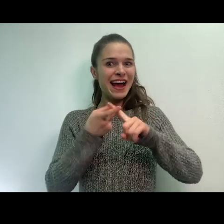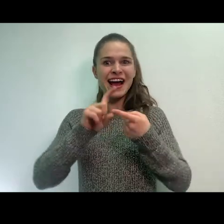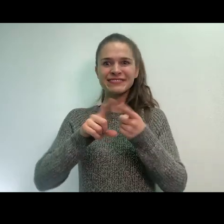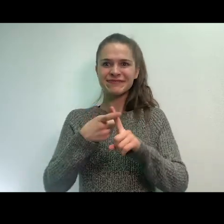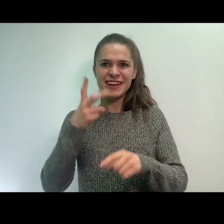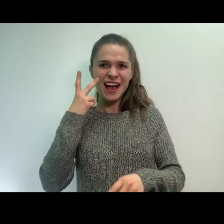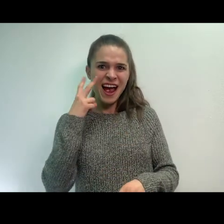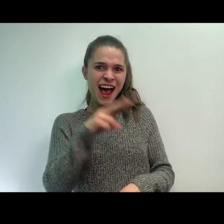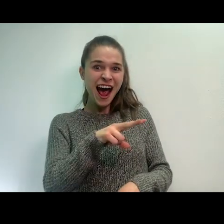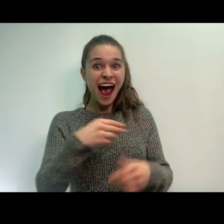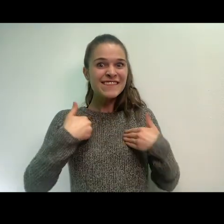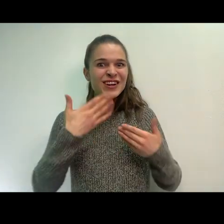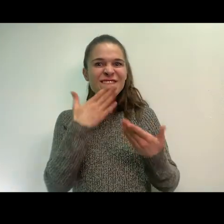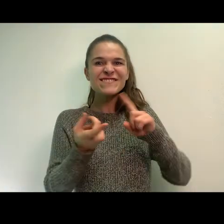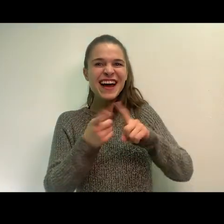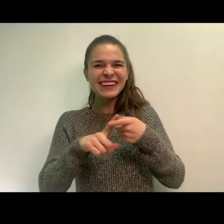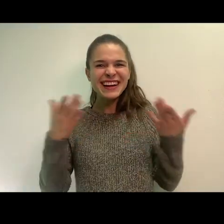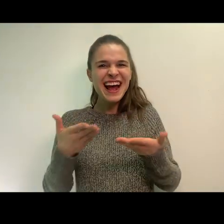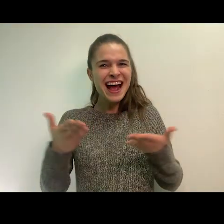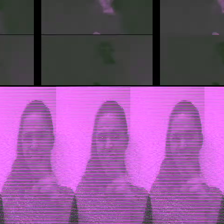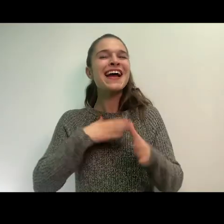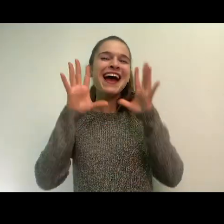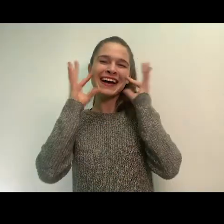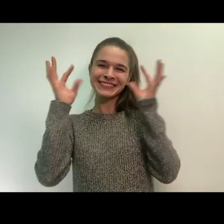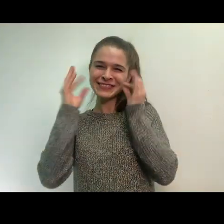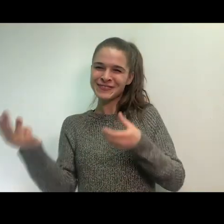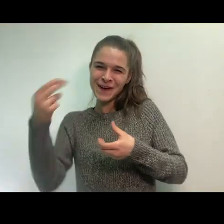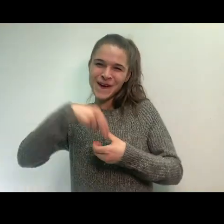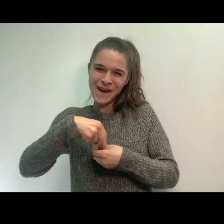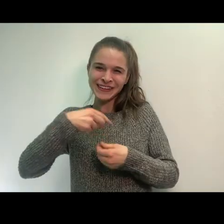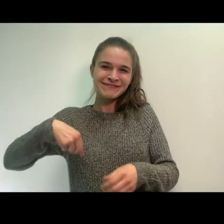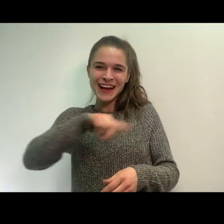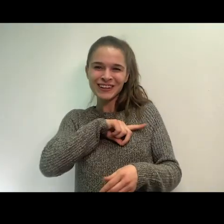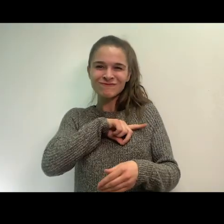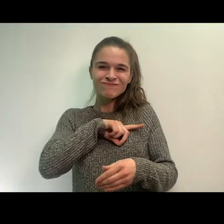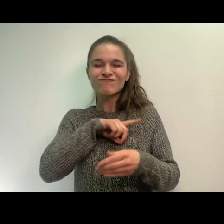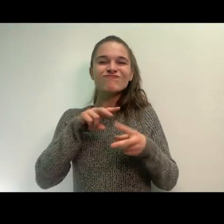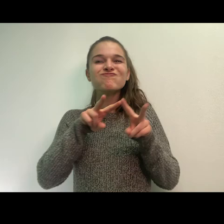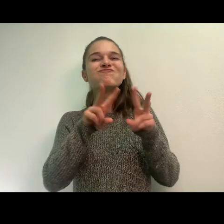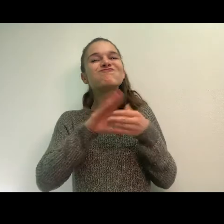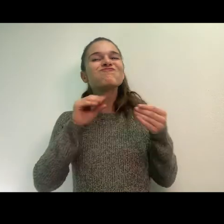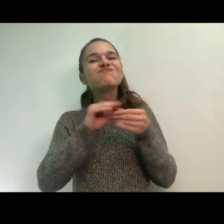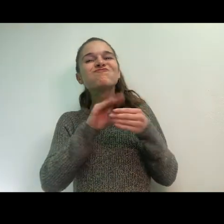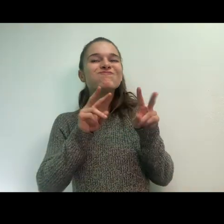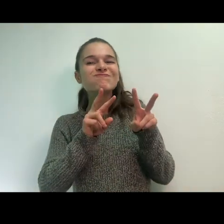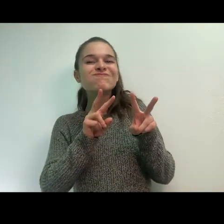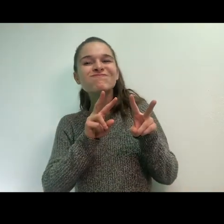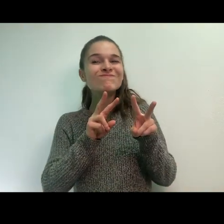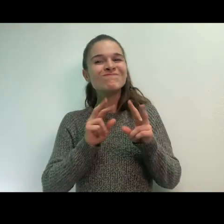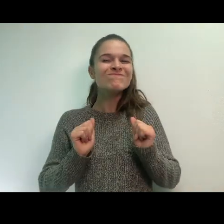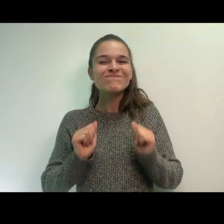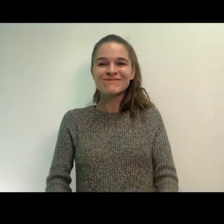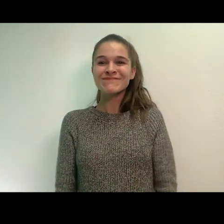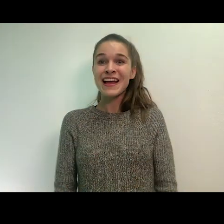have one of my good friends right here. This is my cat, Rue. And he likes to join me for story time and listen. But for now, he's going to